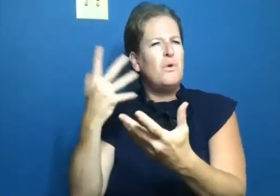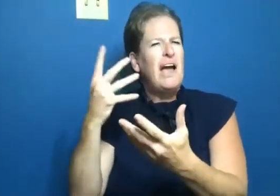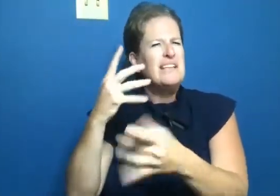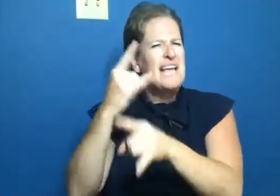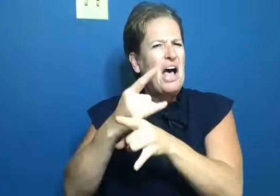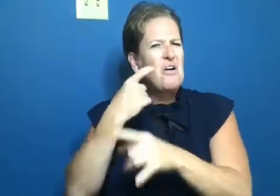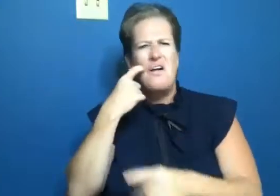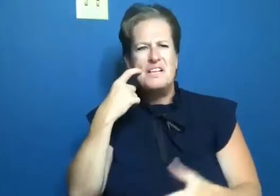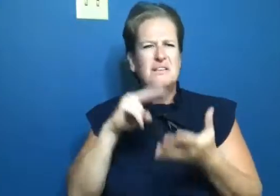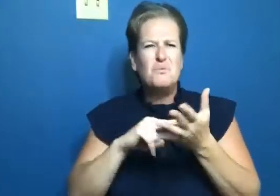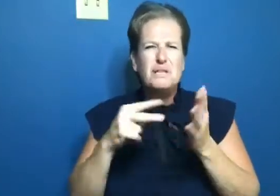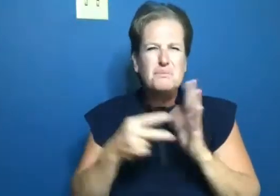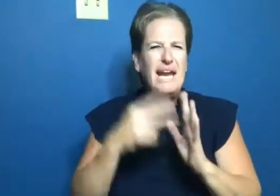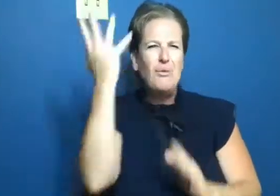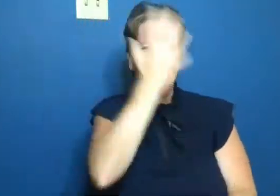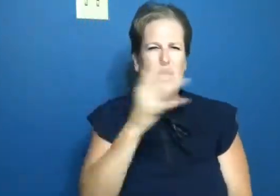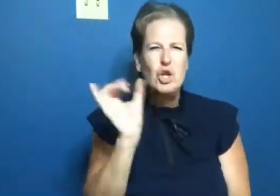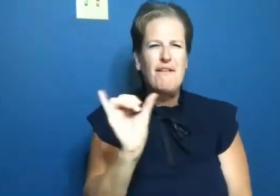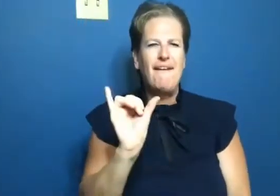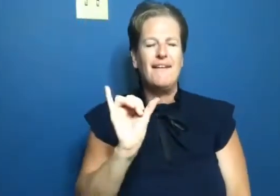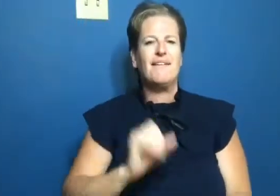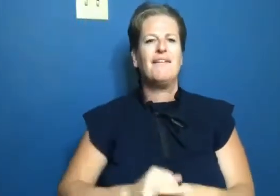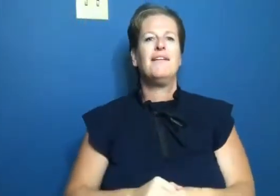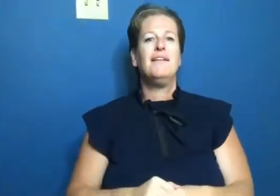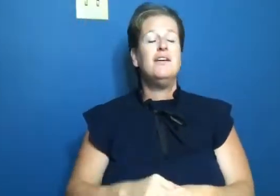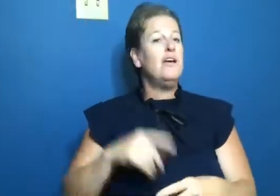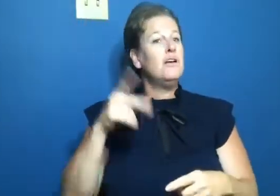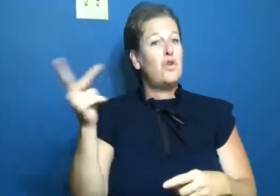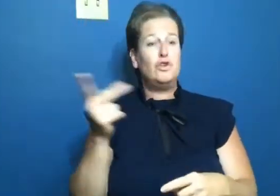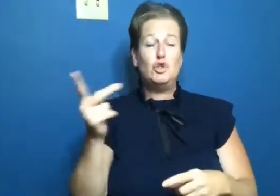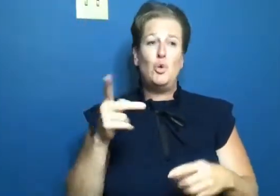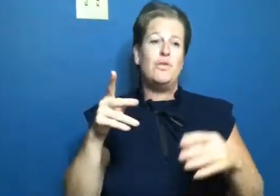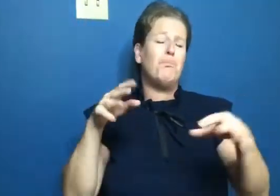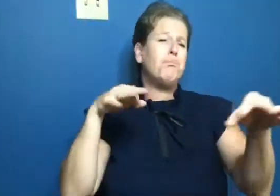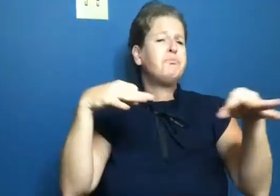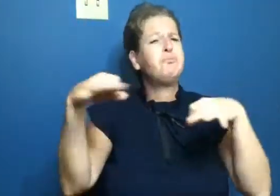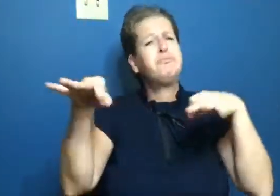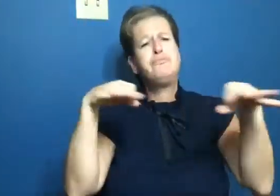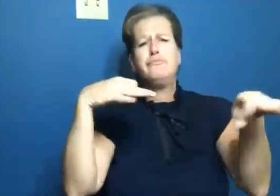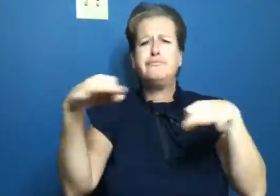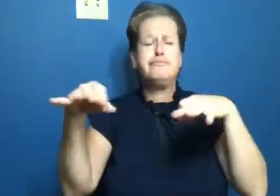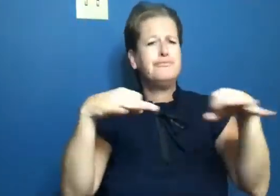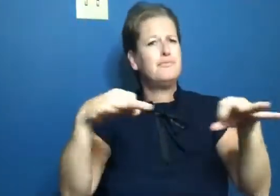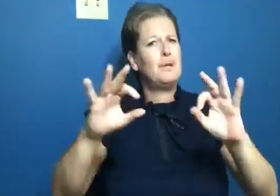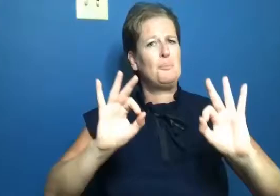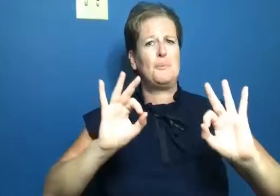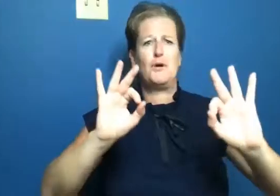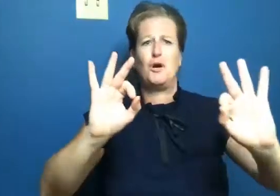And, so they laid a really nice foundation for me to, follow up with.